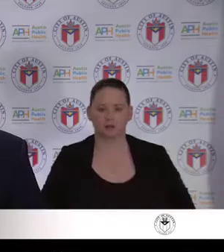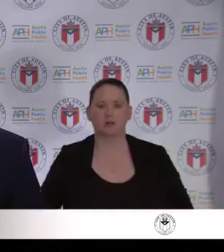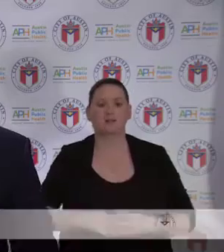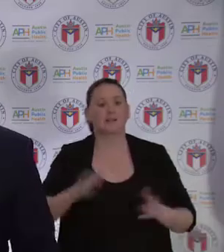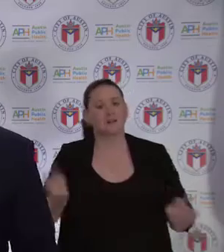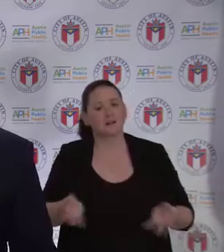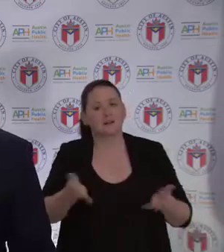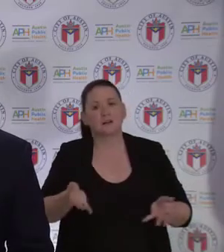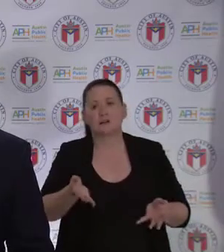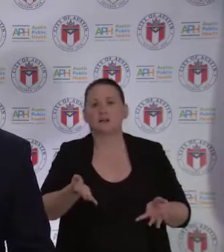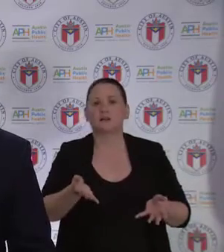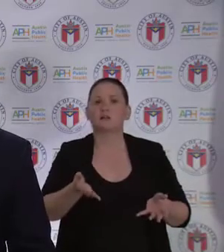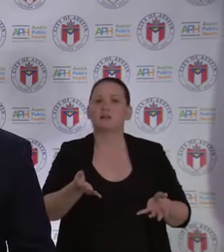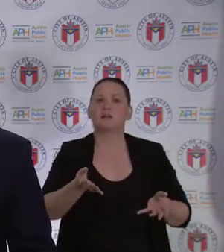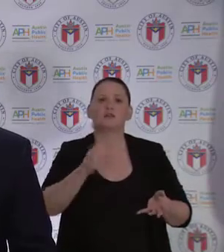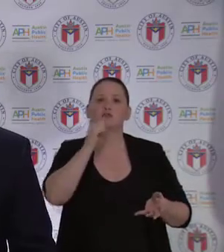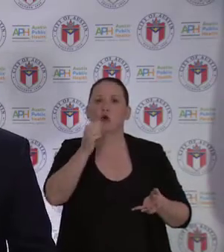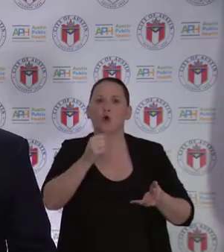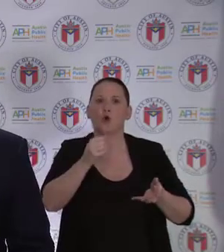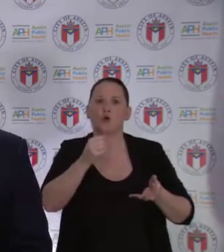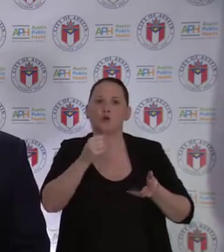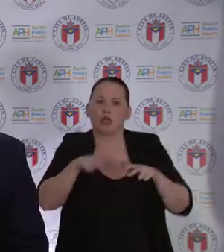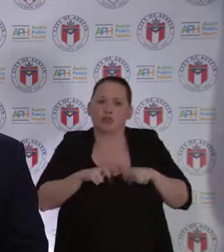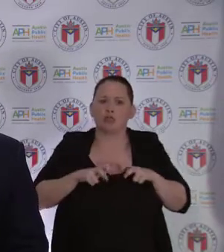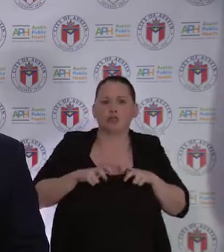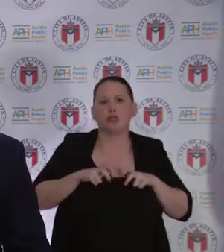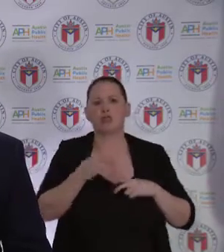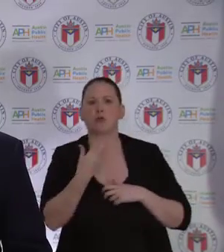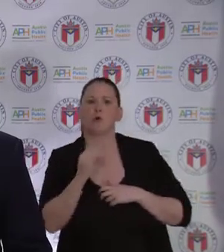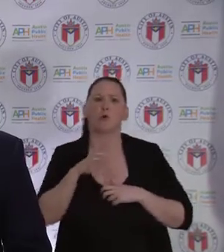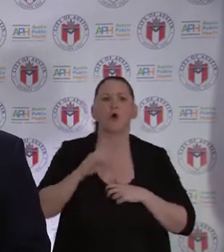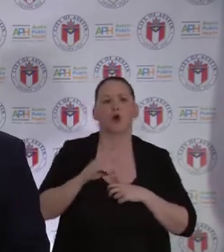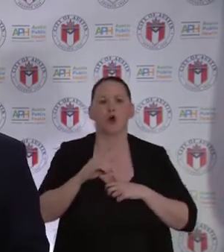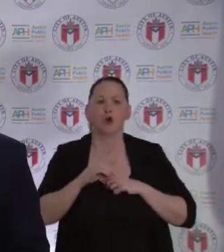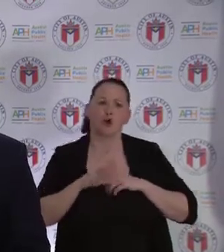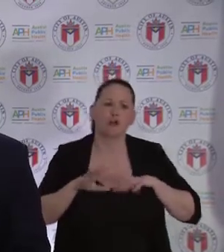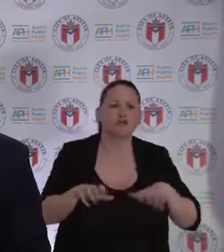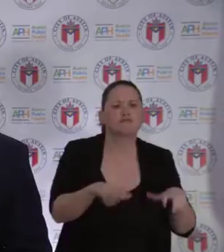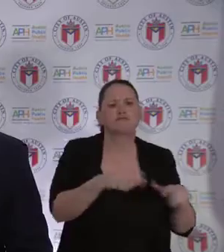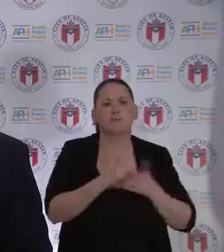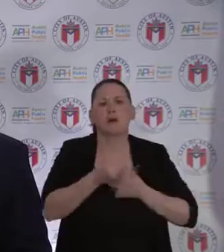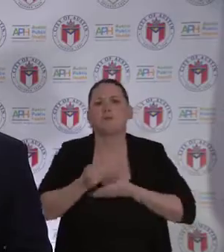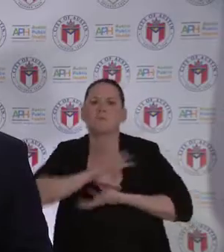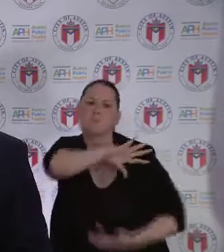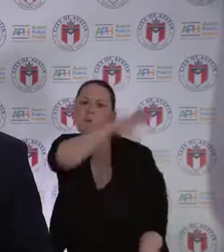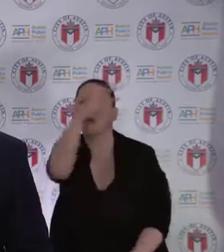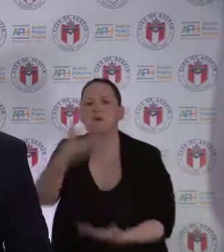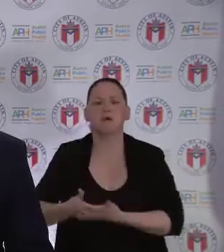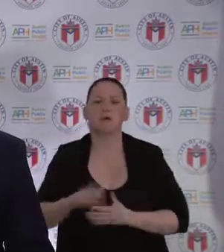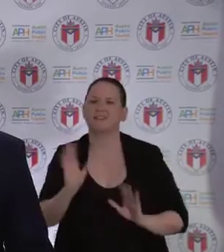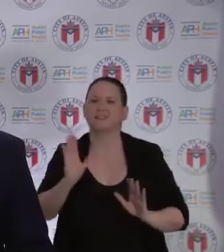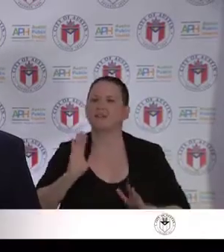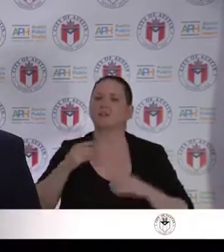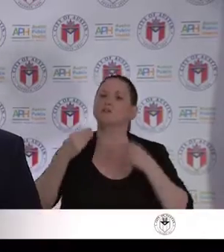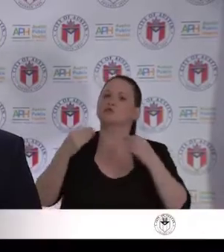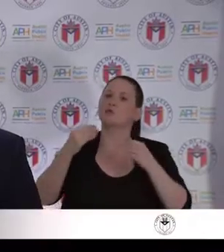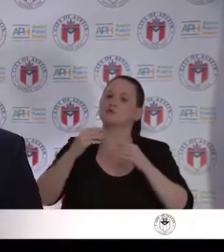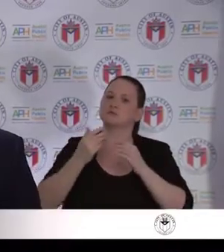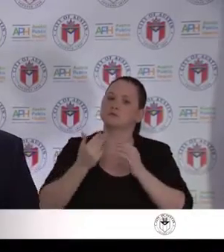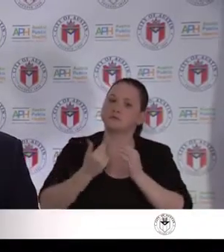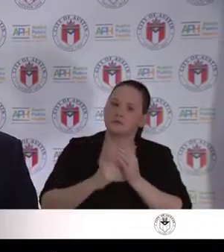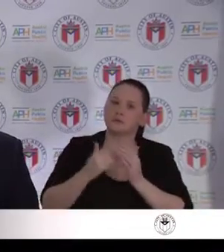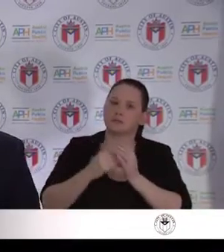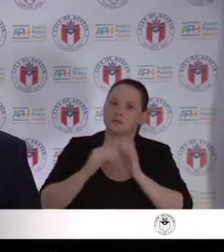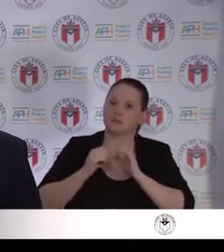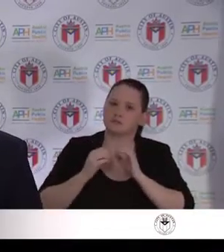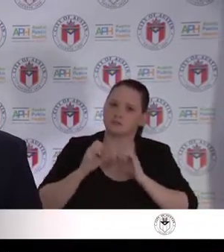urge everybody, don't hoard. There's not a reason for that to happen. These stores are being continually restocked. You